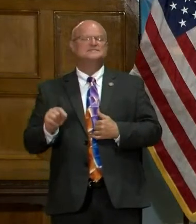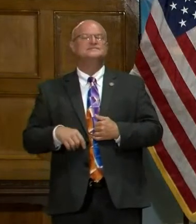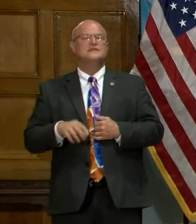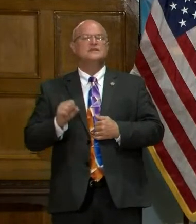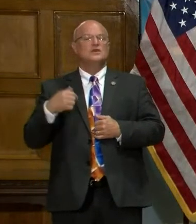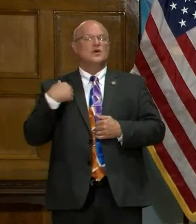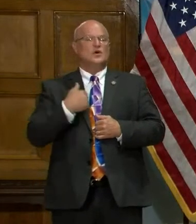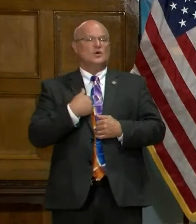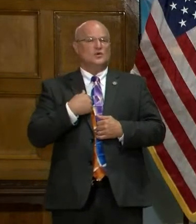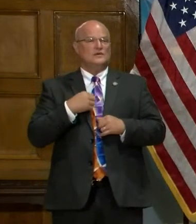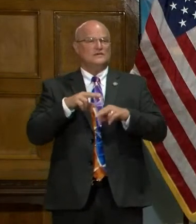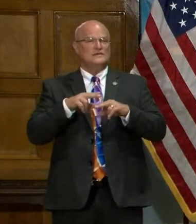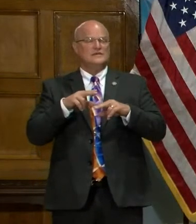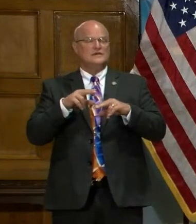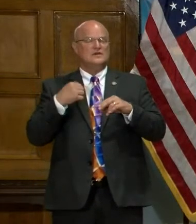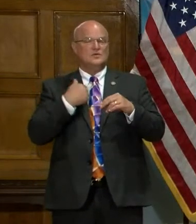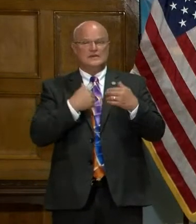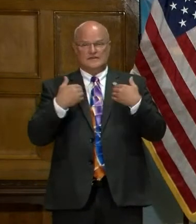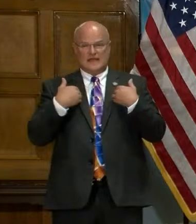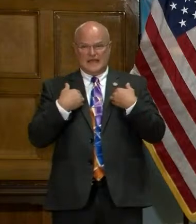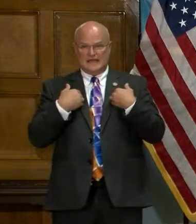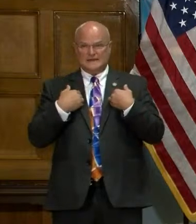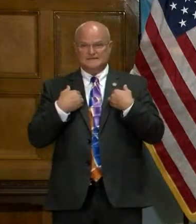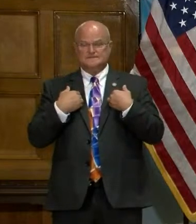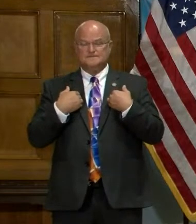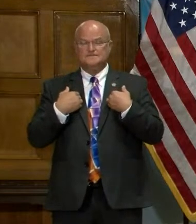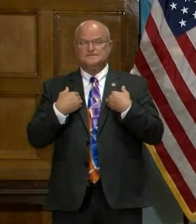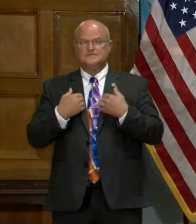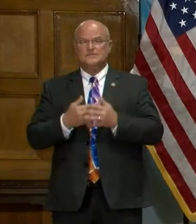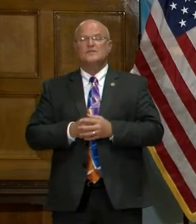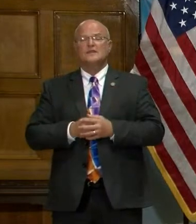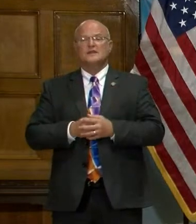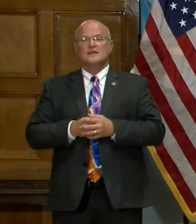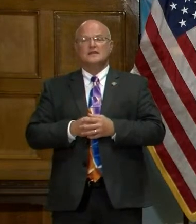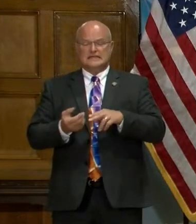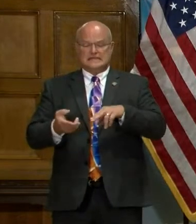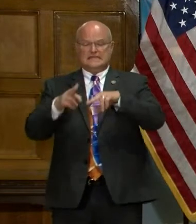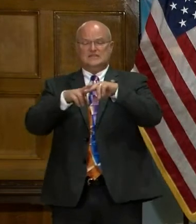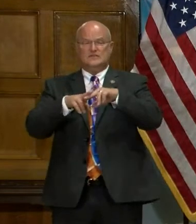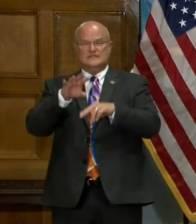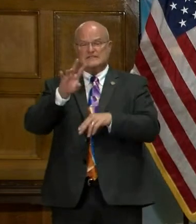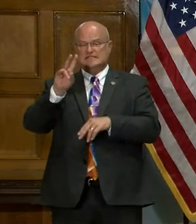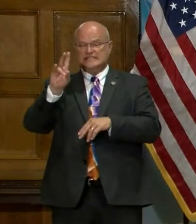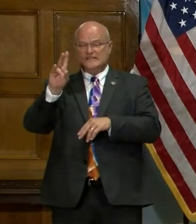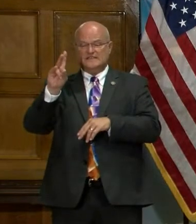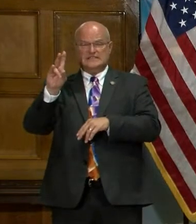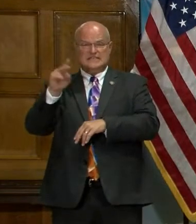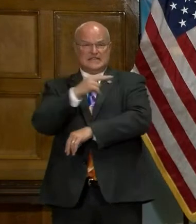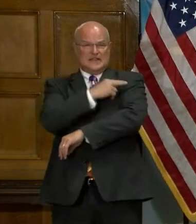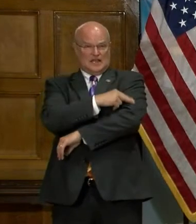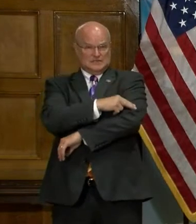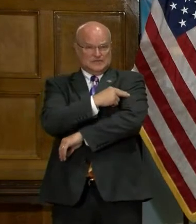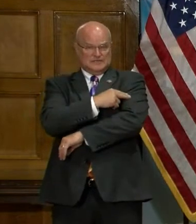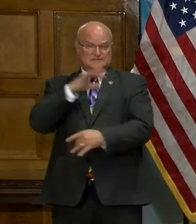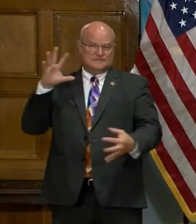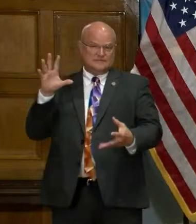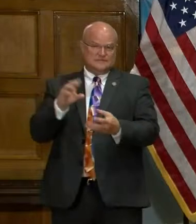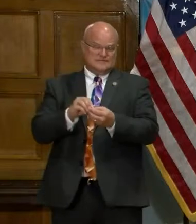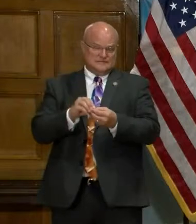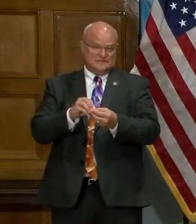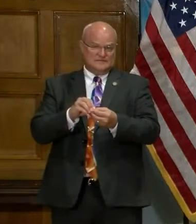We have had a net increase of 17 in hospitalizations, bringing our